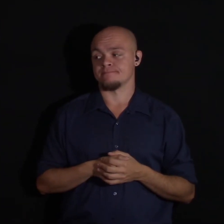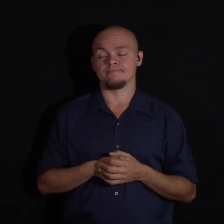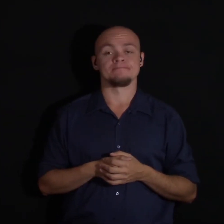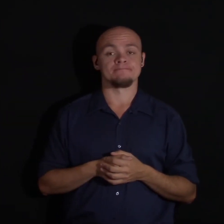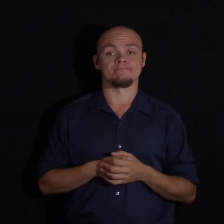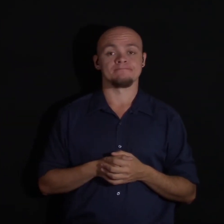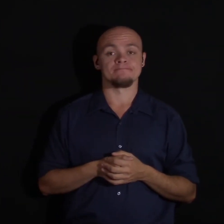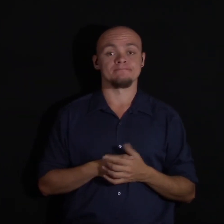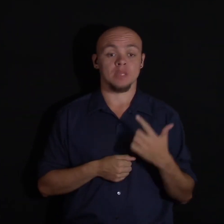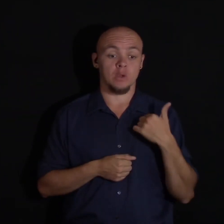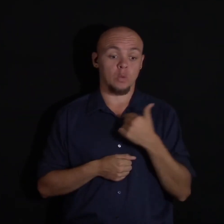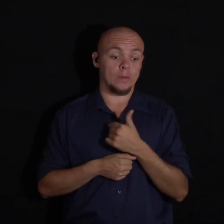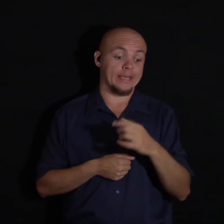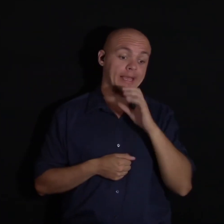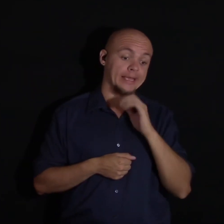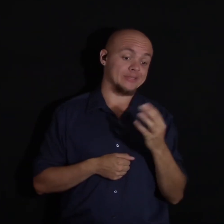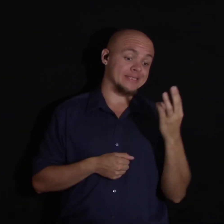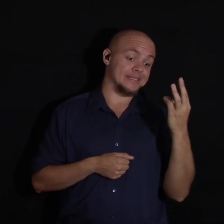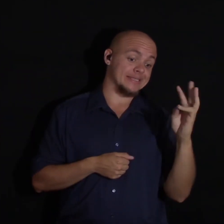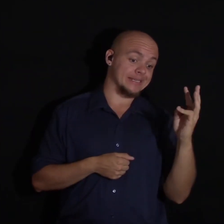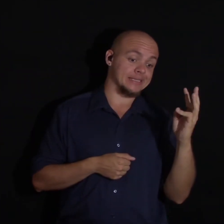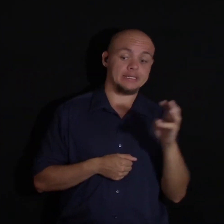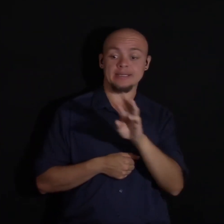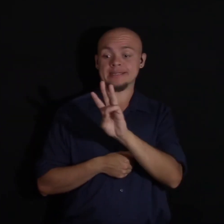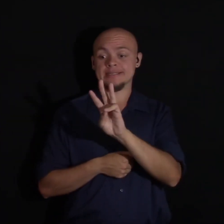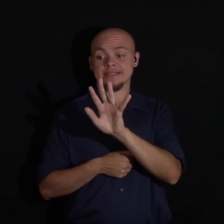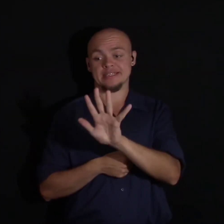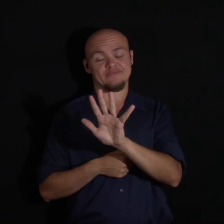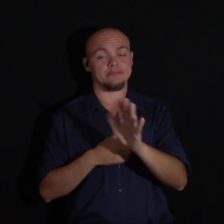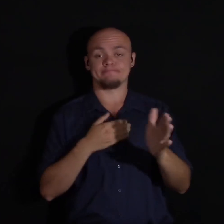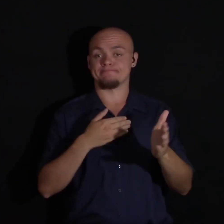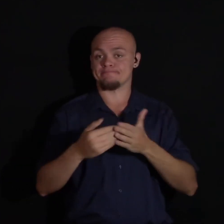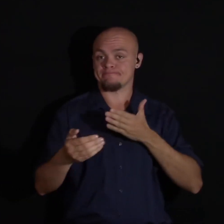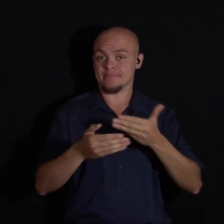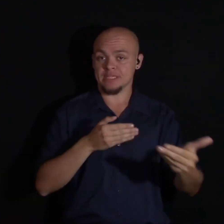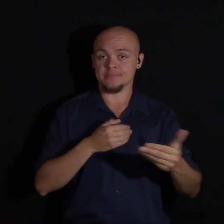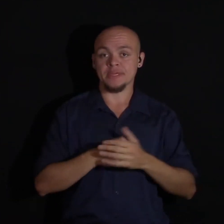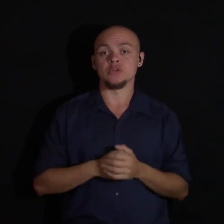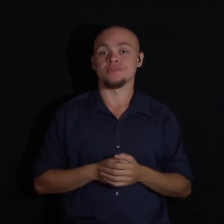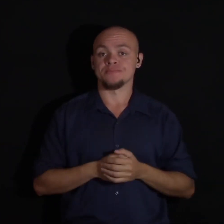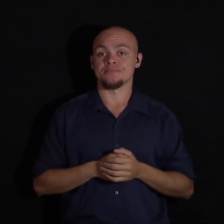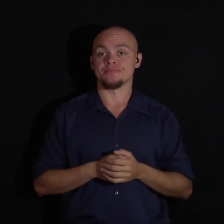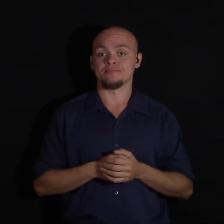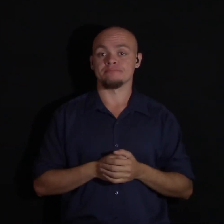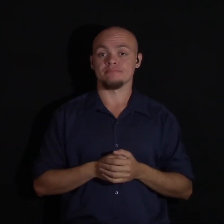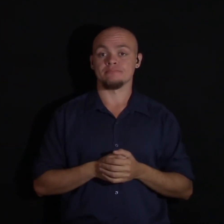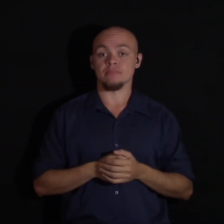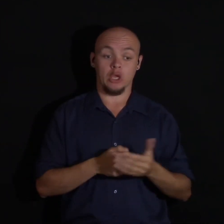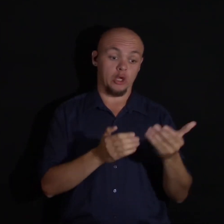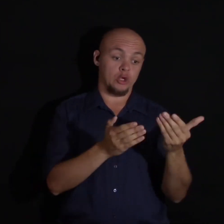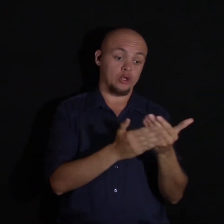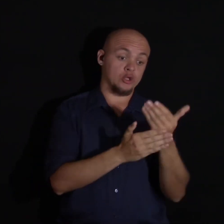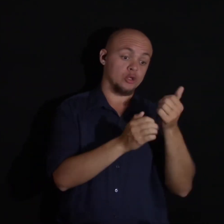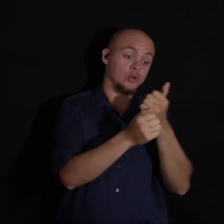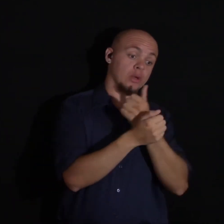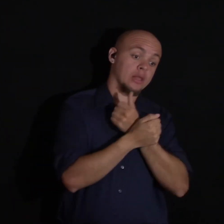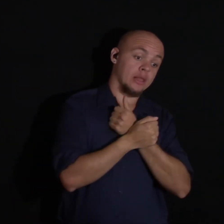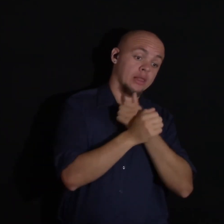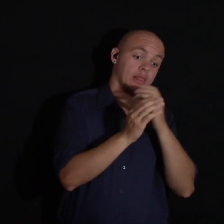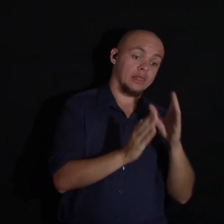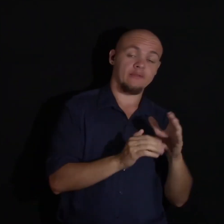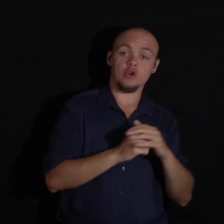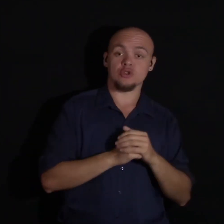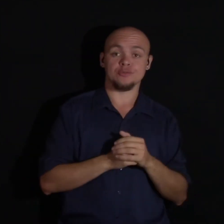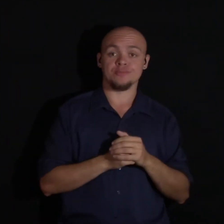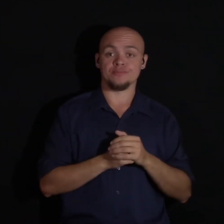Whether we are 16 or 65, and the reality is that whether we're with a new lover or 65, we don't tell the